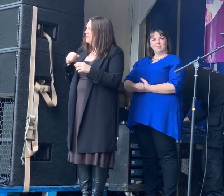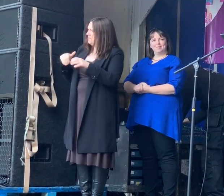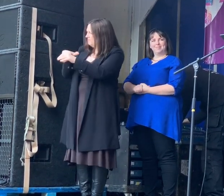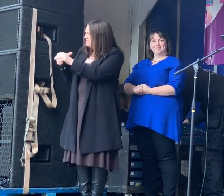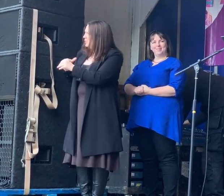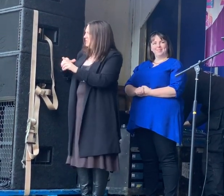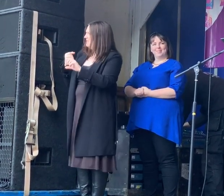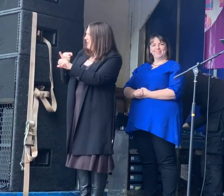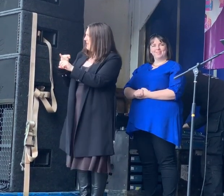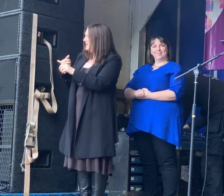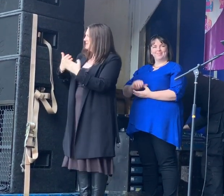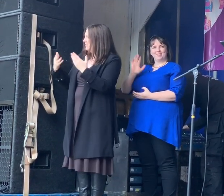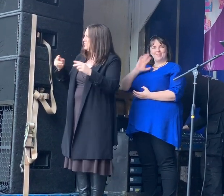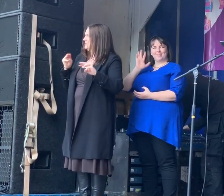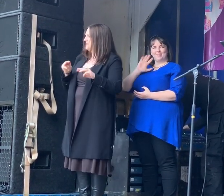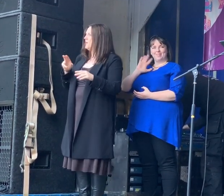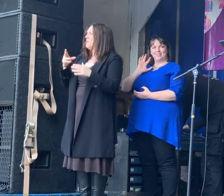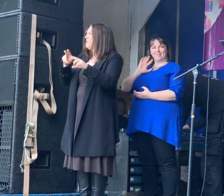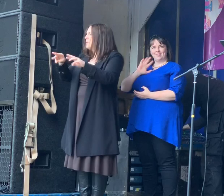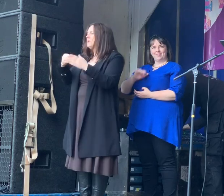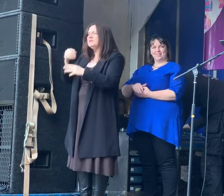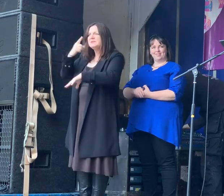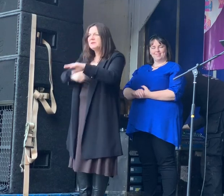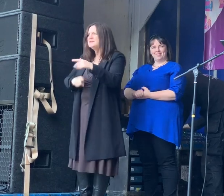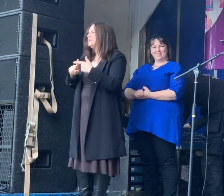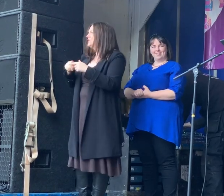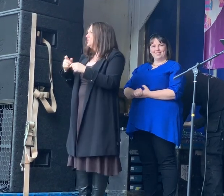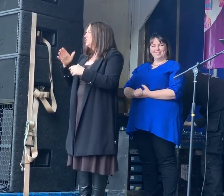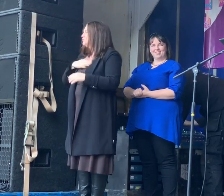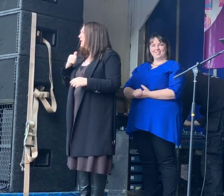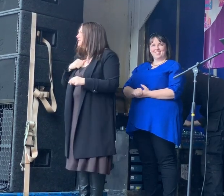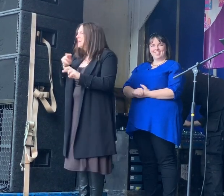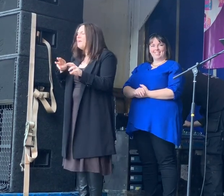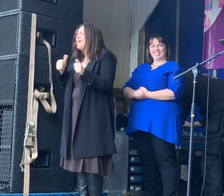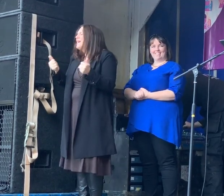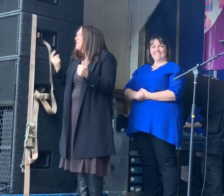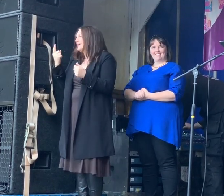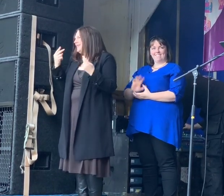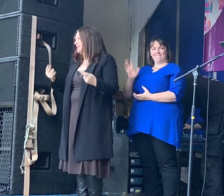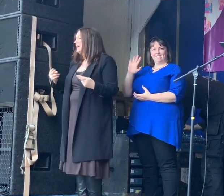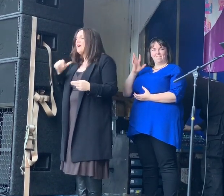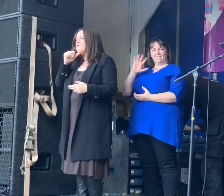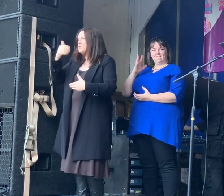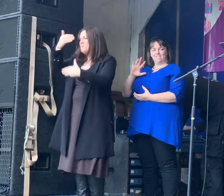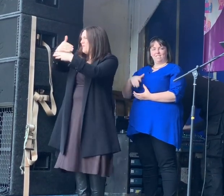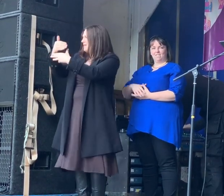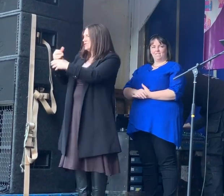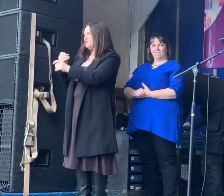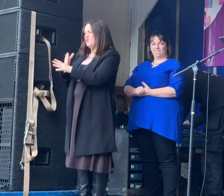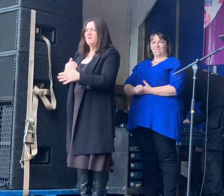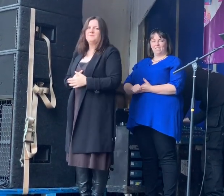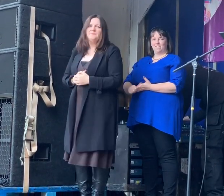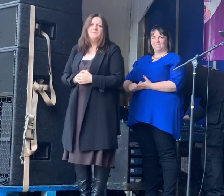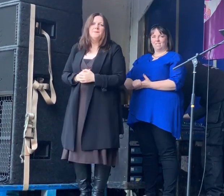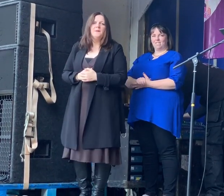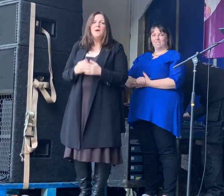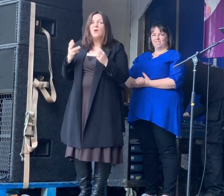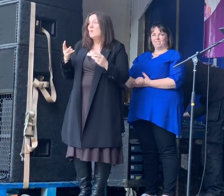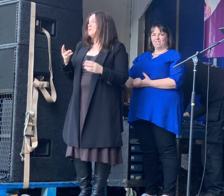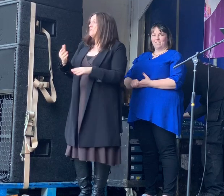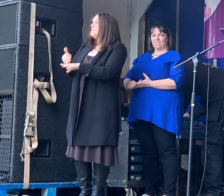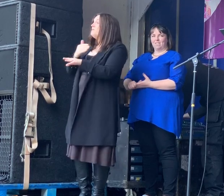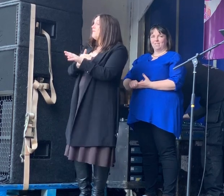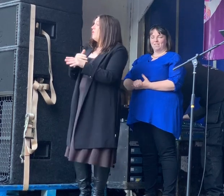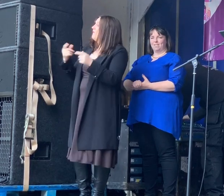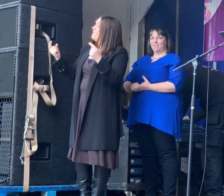keep learning how we can do better for people with disabilities, trans people, everybody who needs it, and that there are no barriers at all. I want to just, before